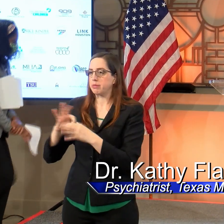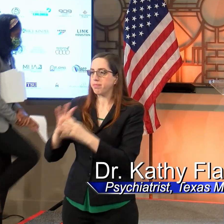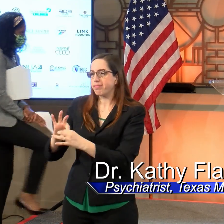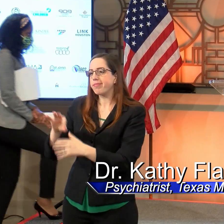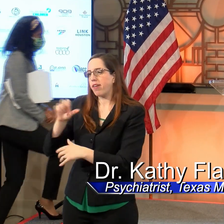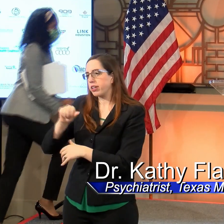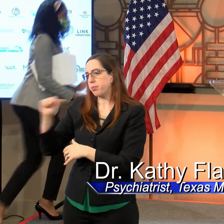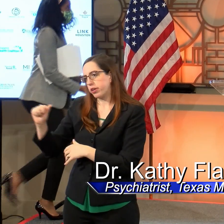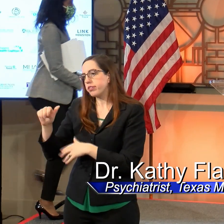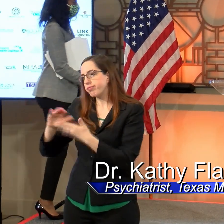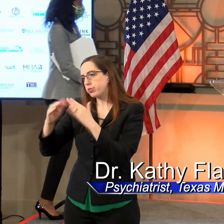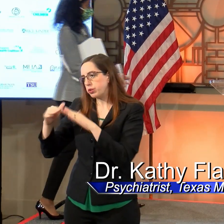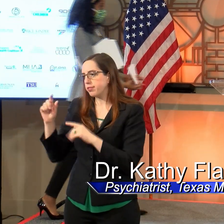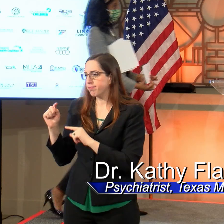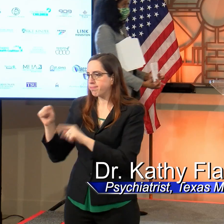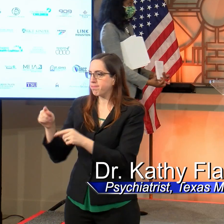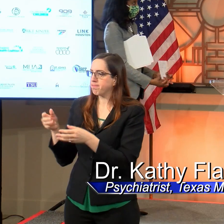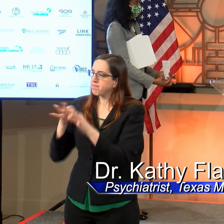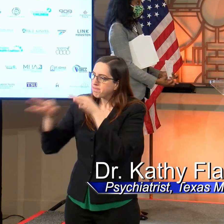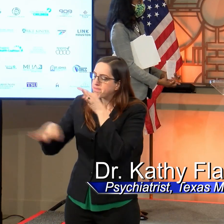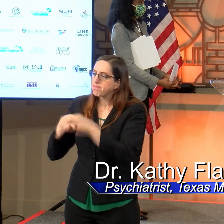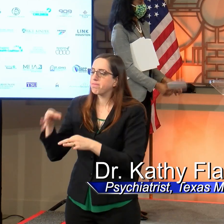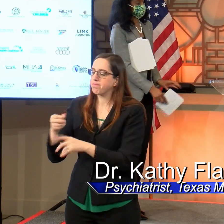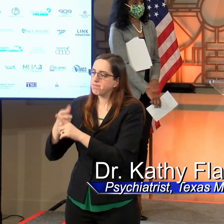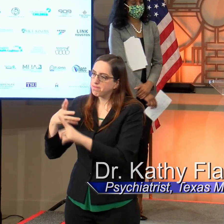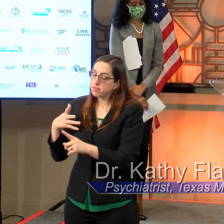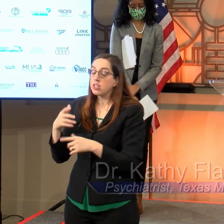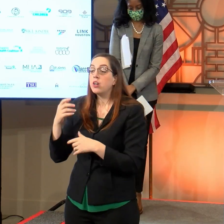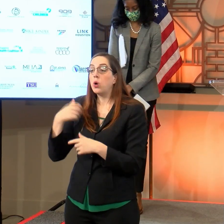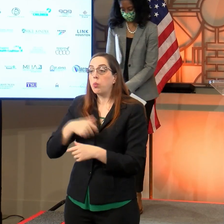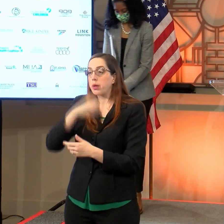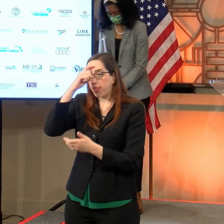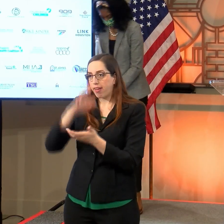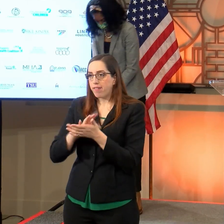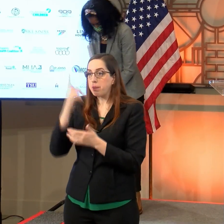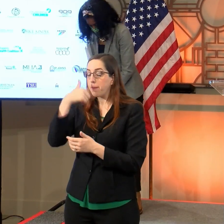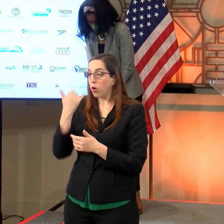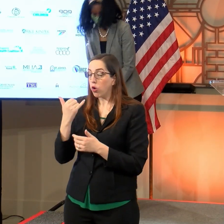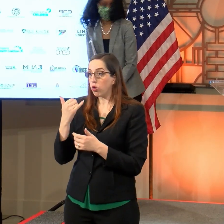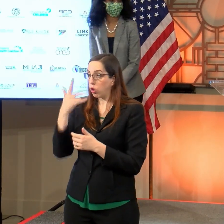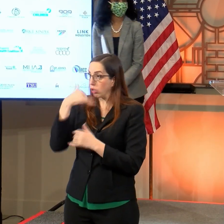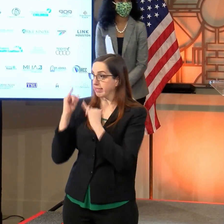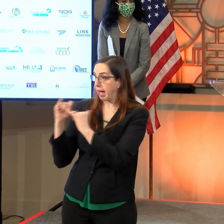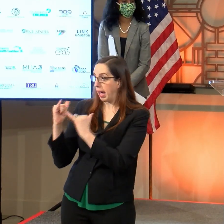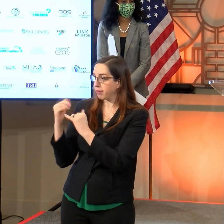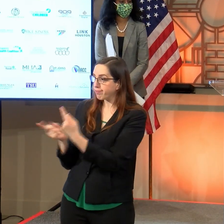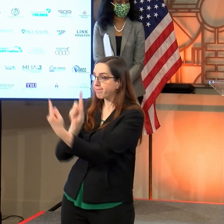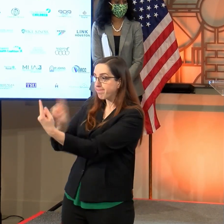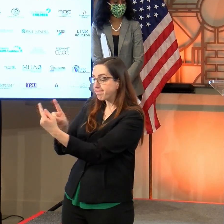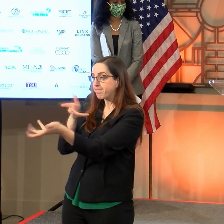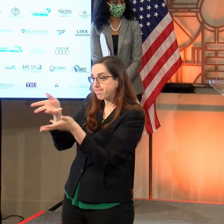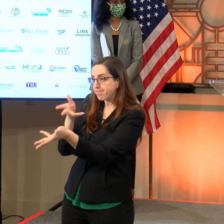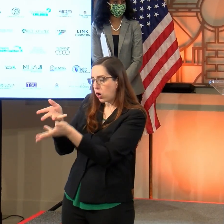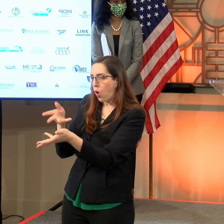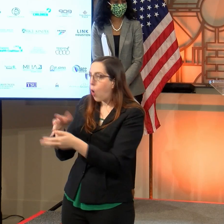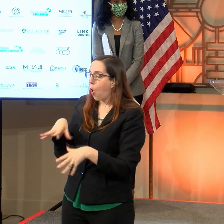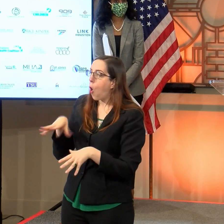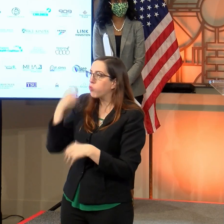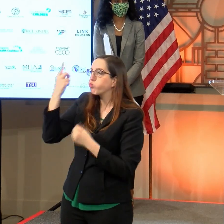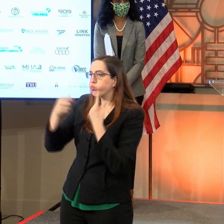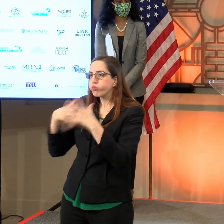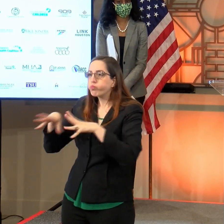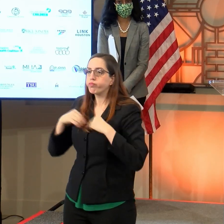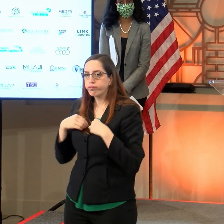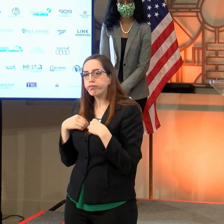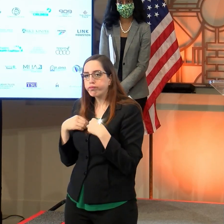American communities. We do believe that when you put people who look like them in front of them, they're more likely to comply.